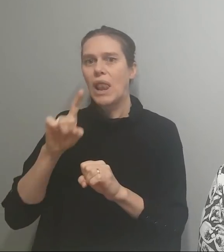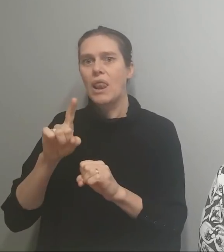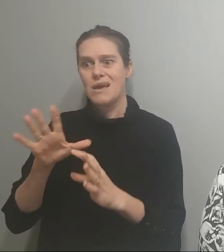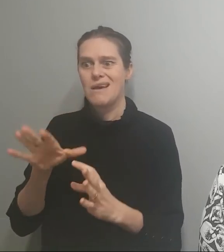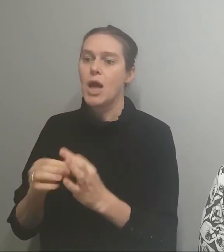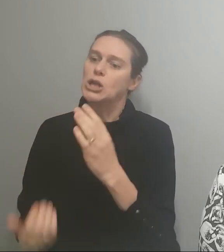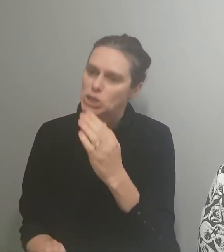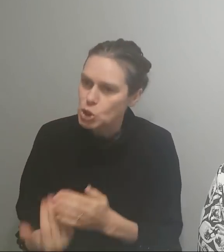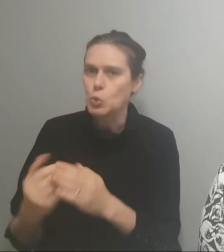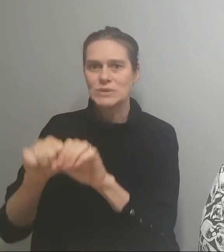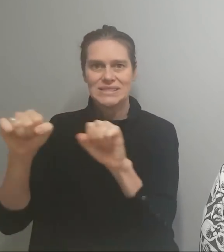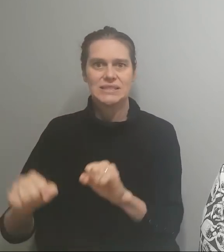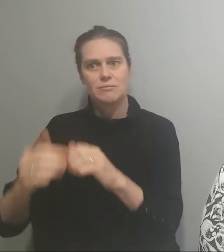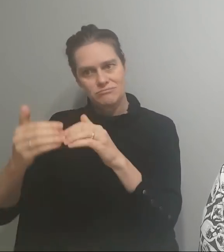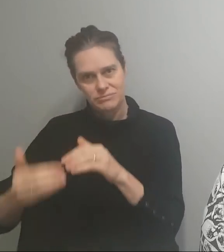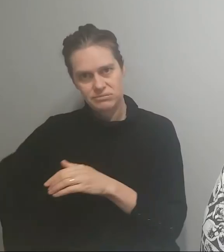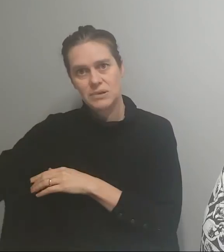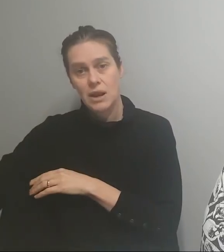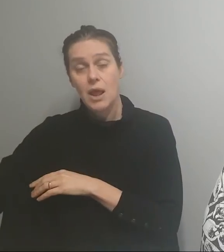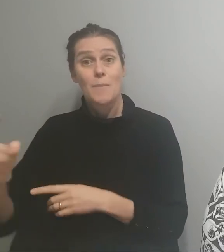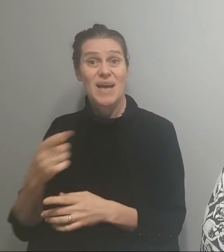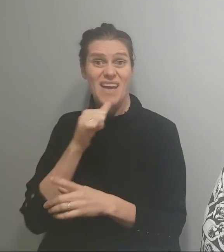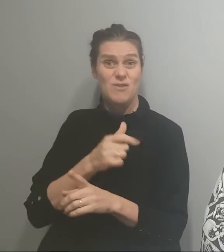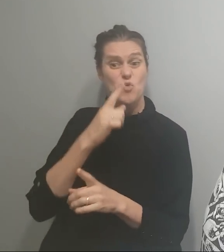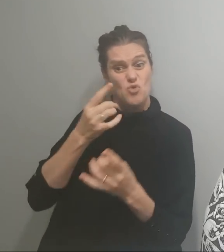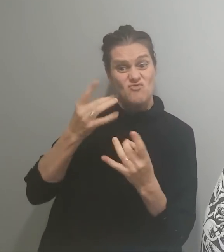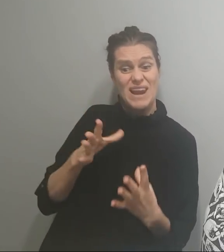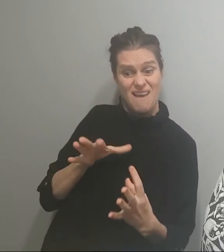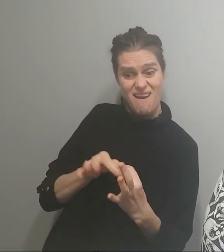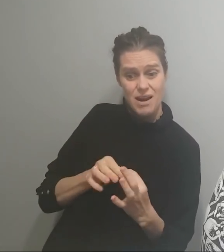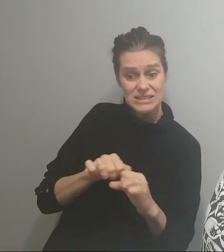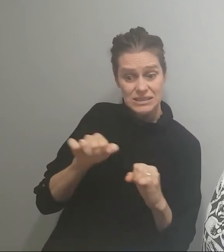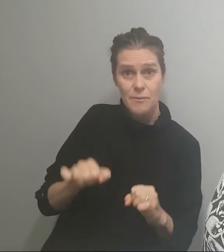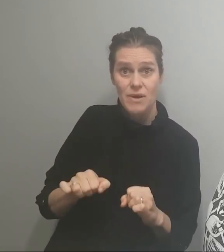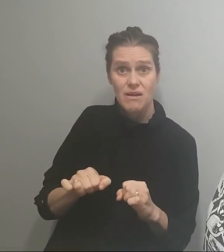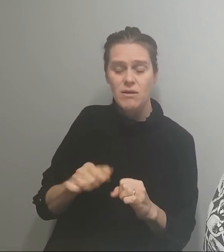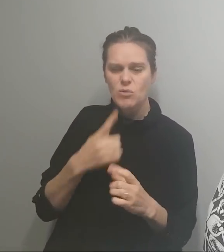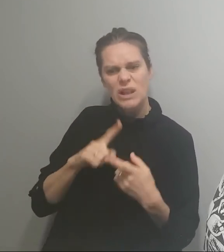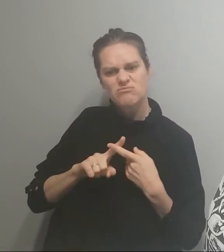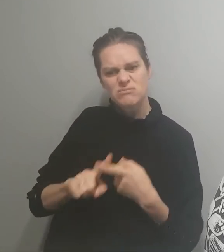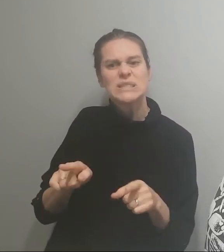in the new system, but nothing will change for you unless you want it to.